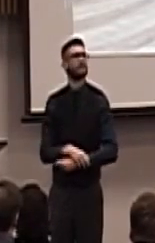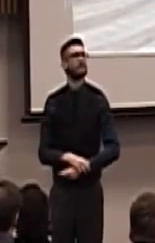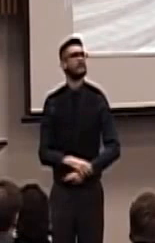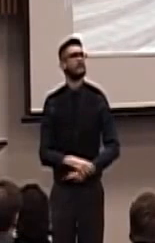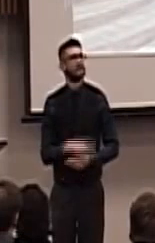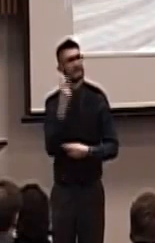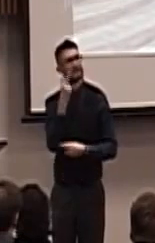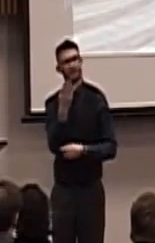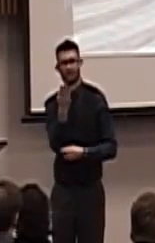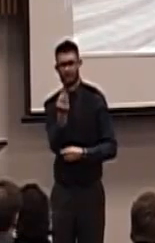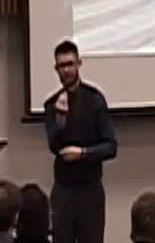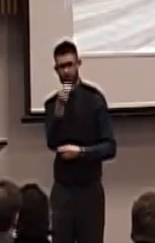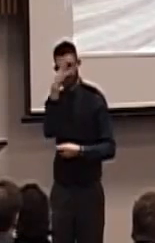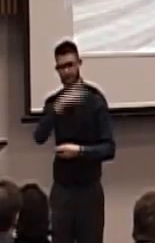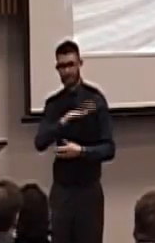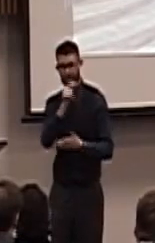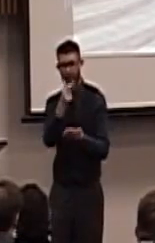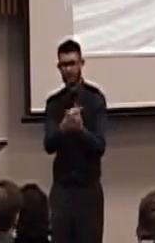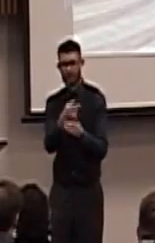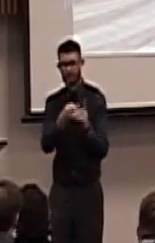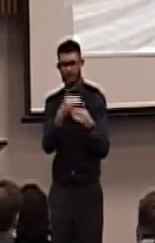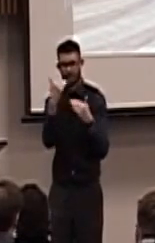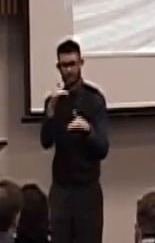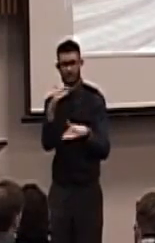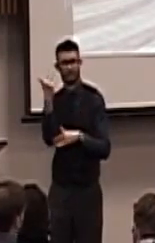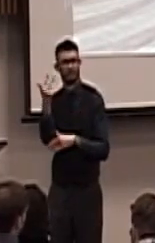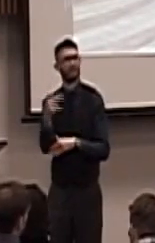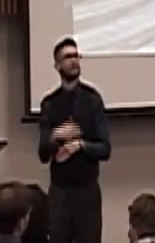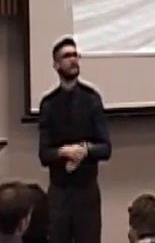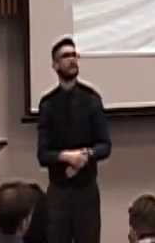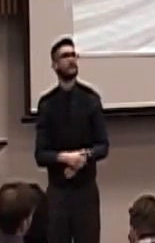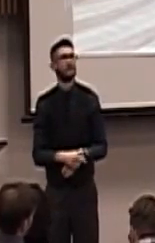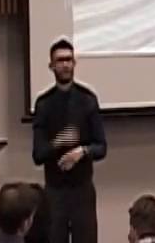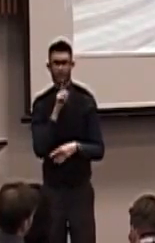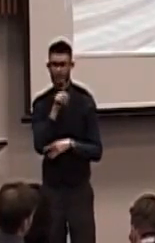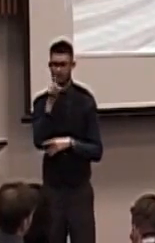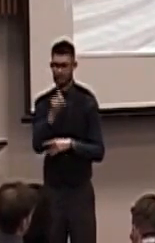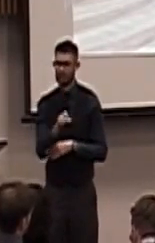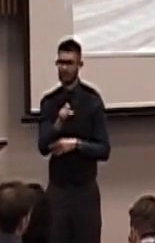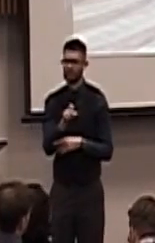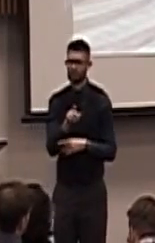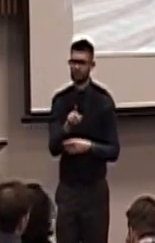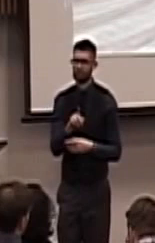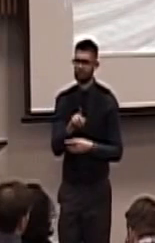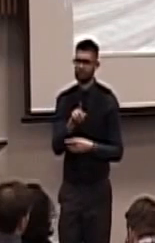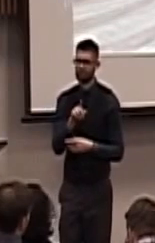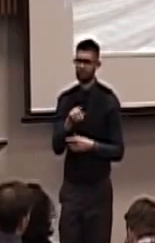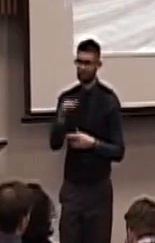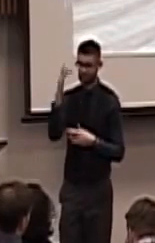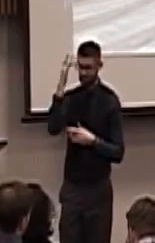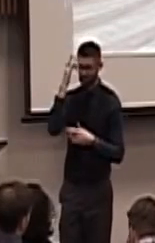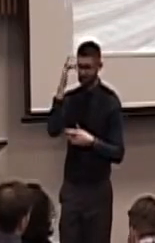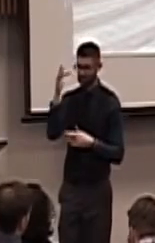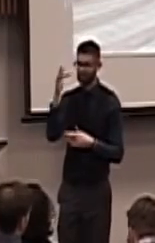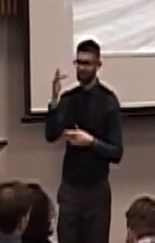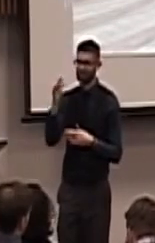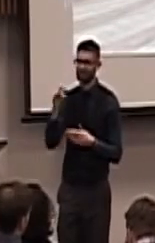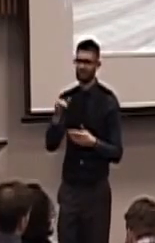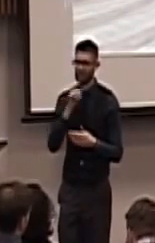from level 3, and you have to be pretty intelligent and pretty on the ball to be able